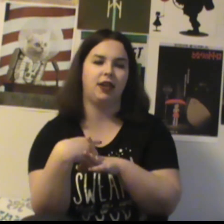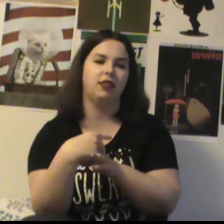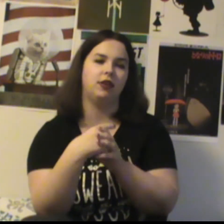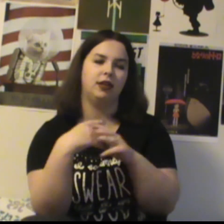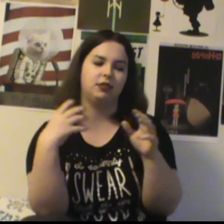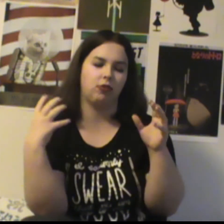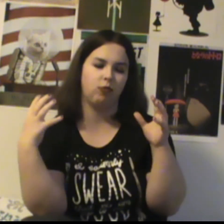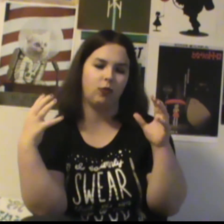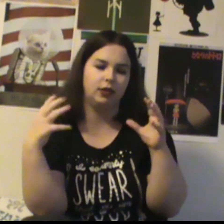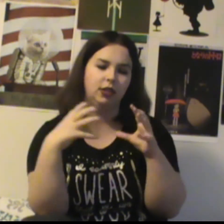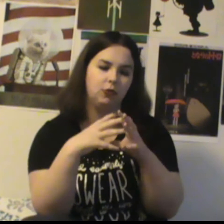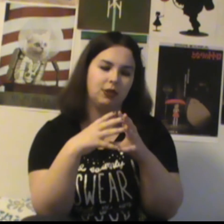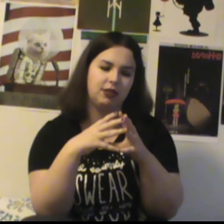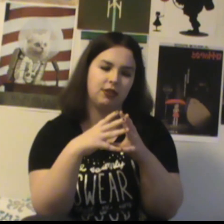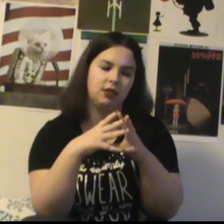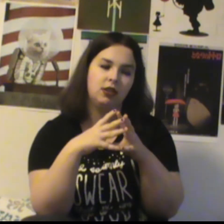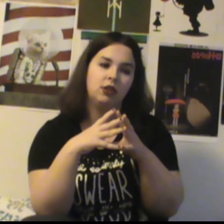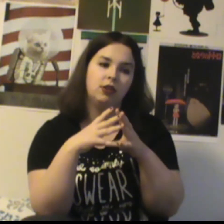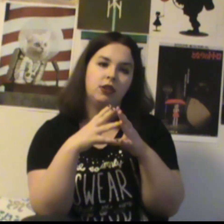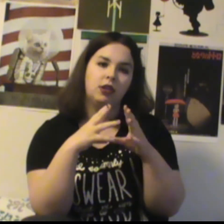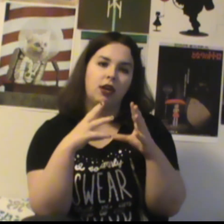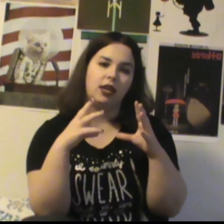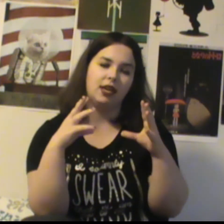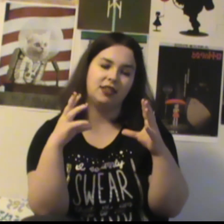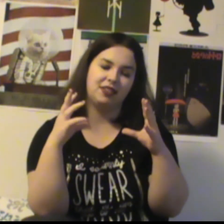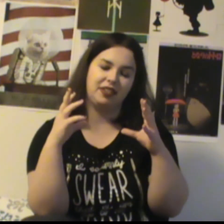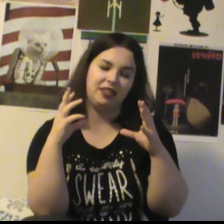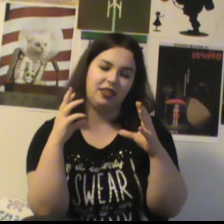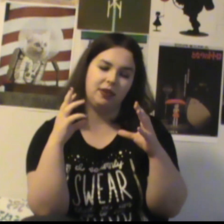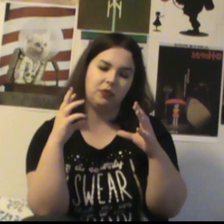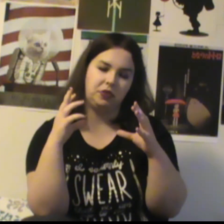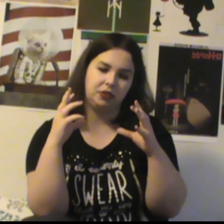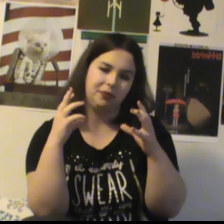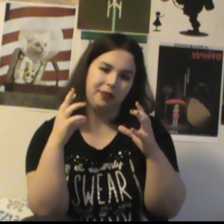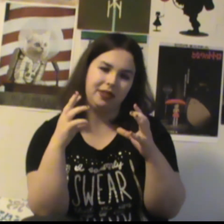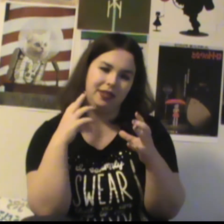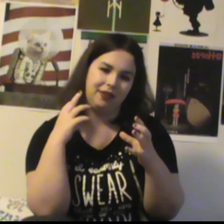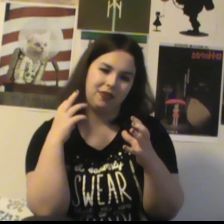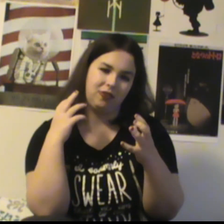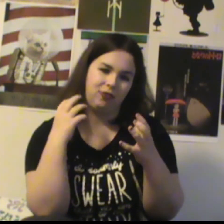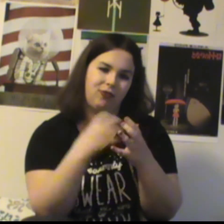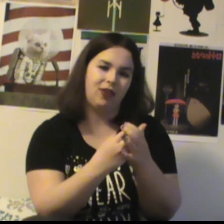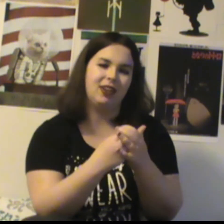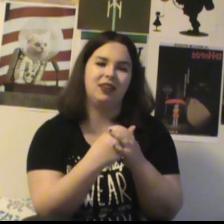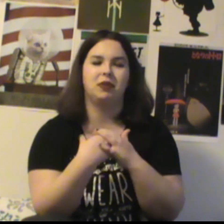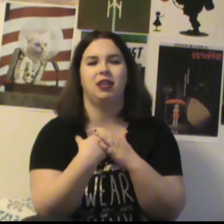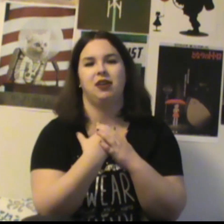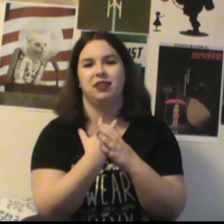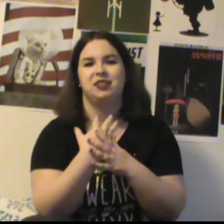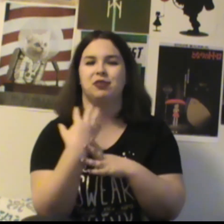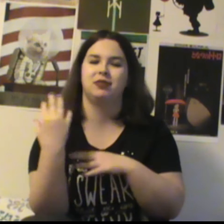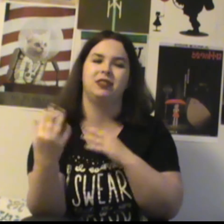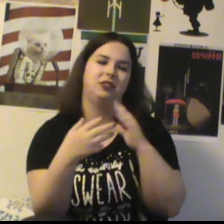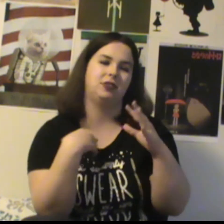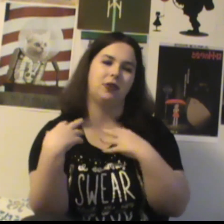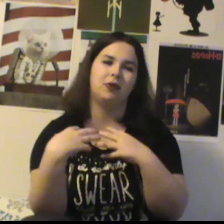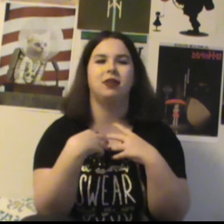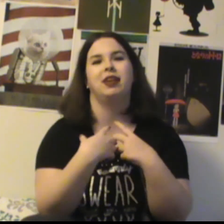together as sort of one unit, and it was just really fun with how they chose to show all